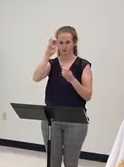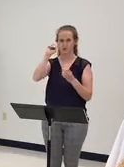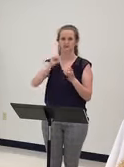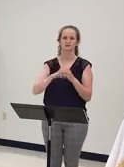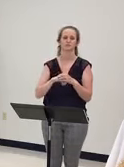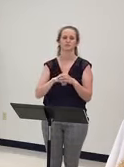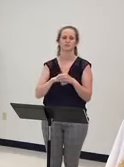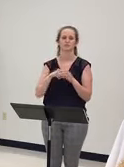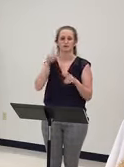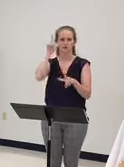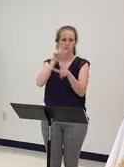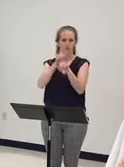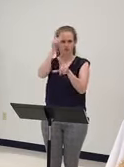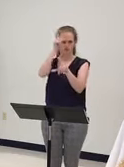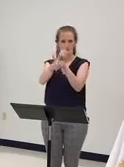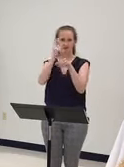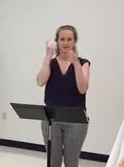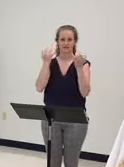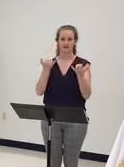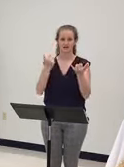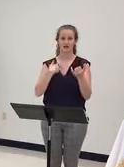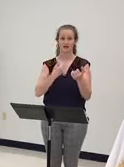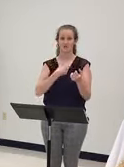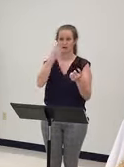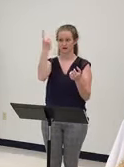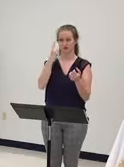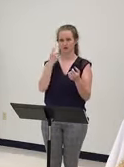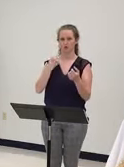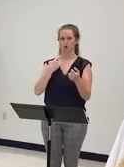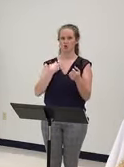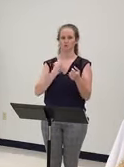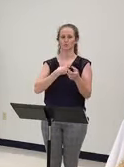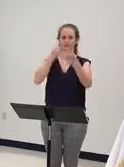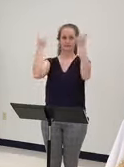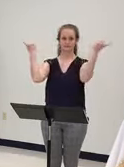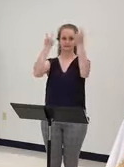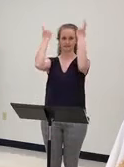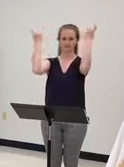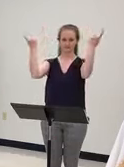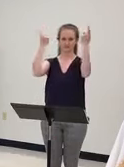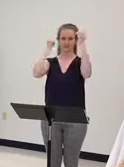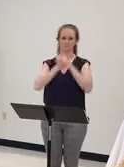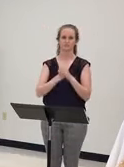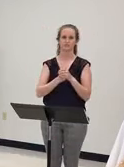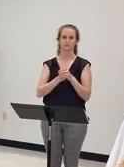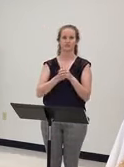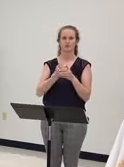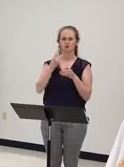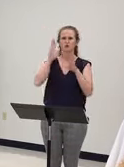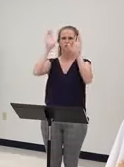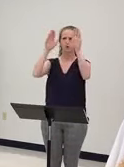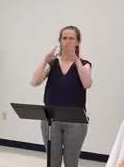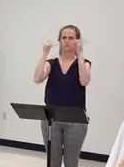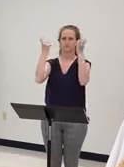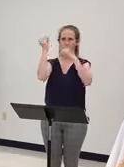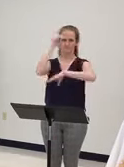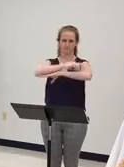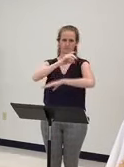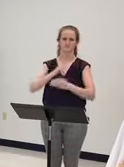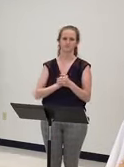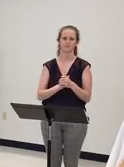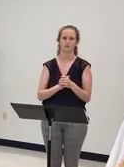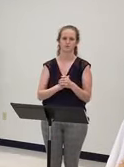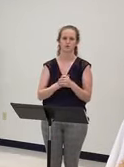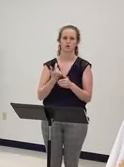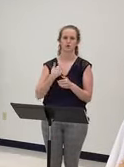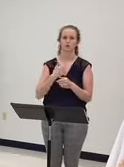Well, brothers and sisters, today we come and we have a celebration for this great feast day in